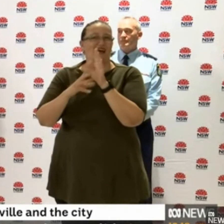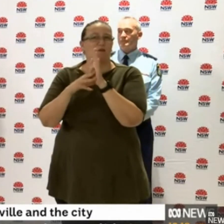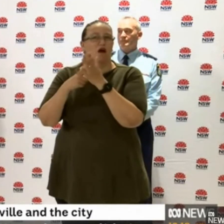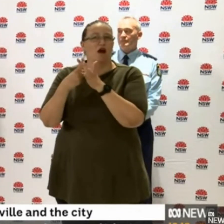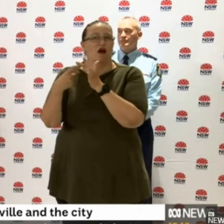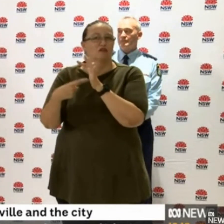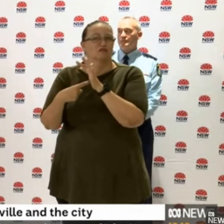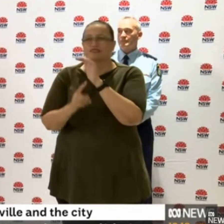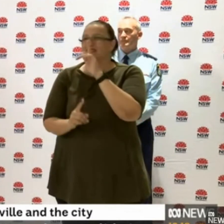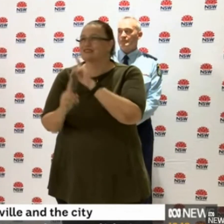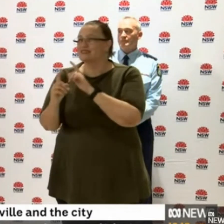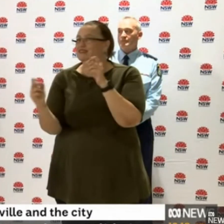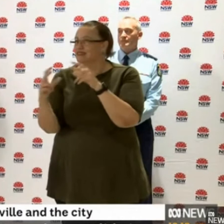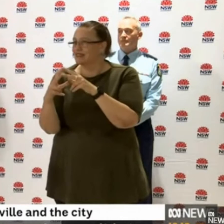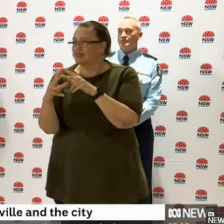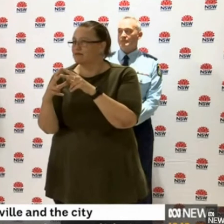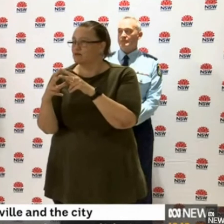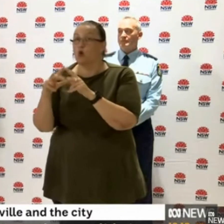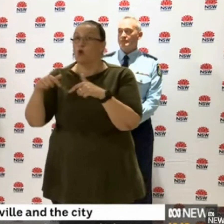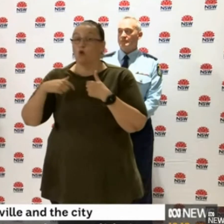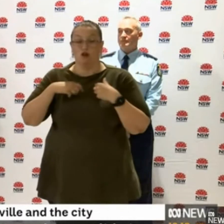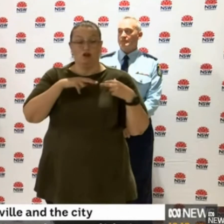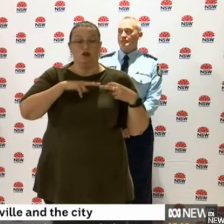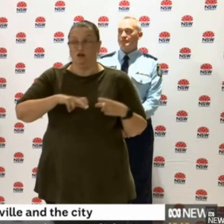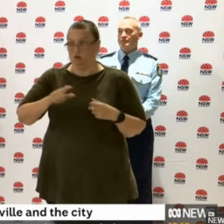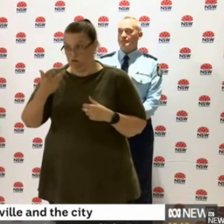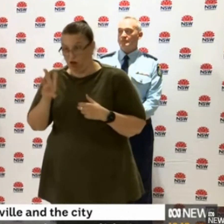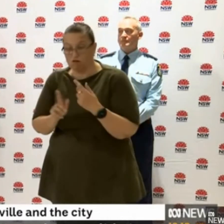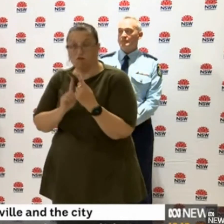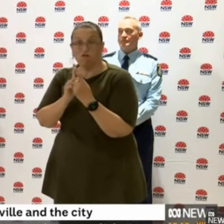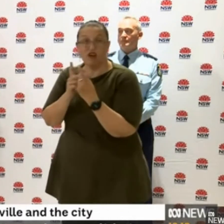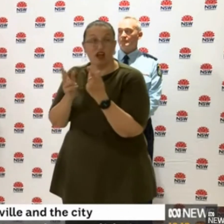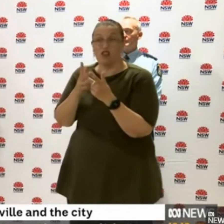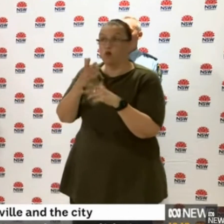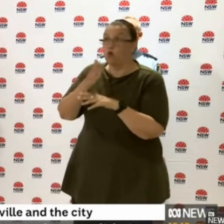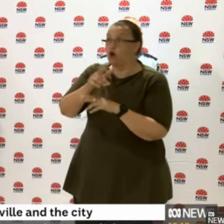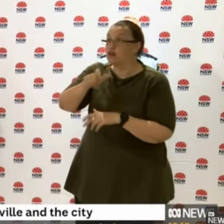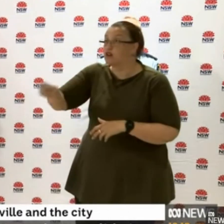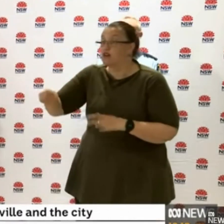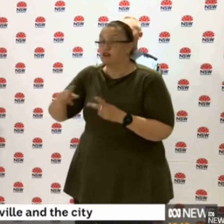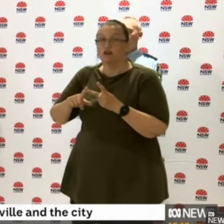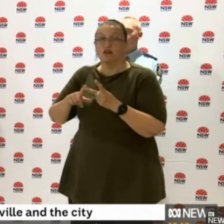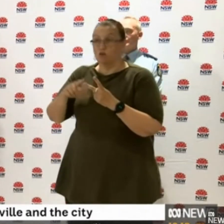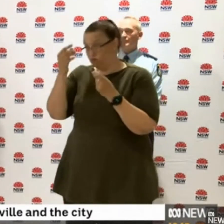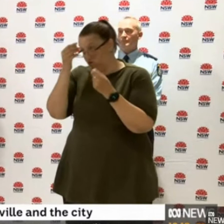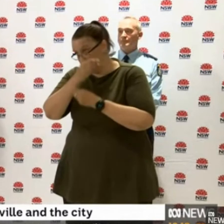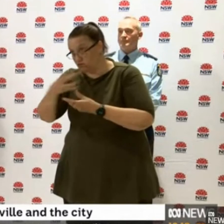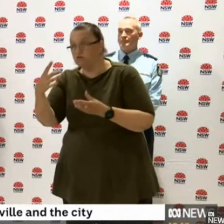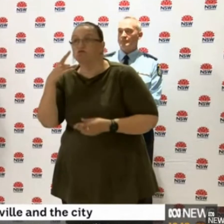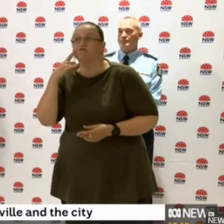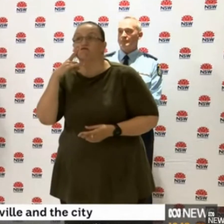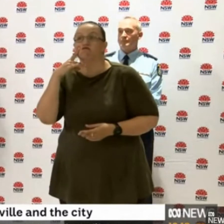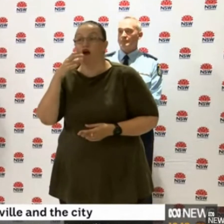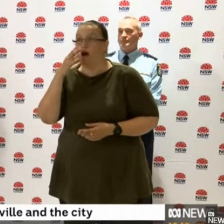that person had in that workplace with any other colleagues. So as a precaution, we've alerted all those colleagues to get tested